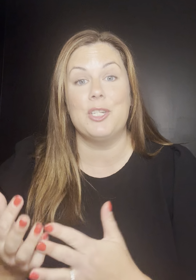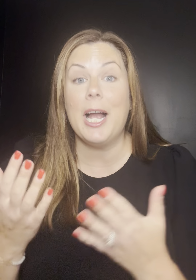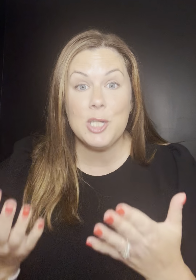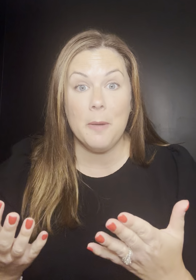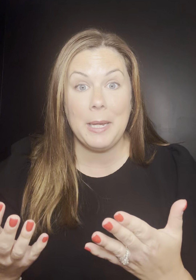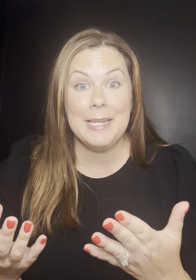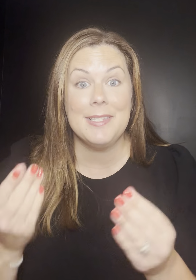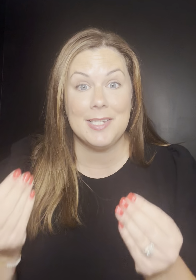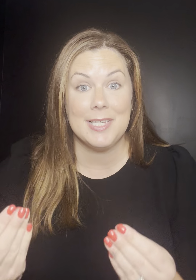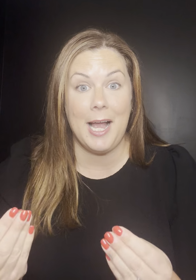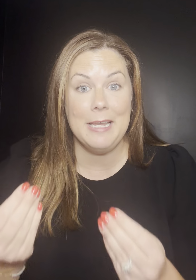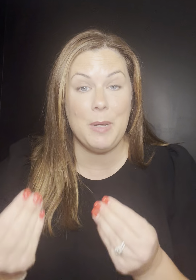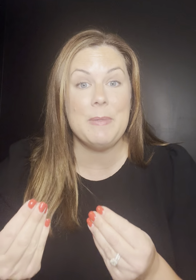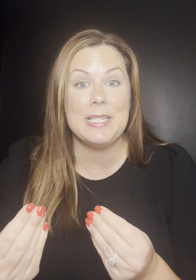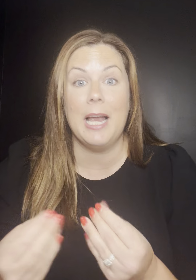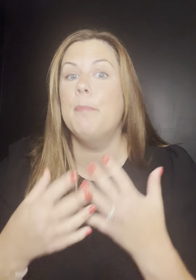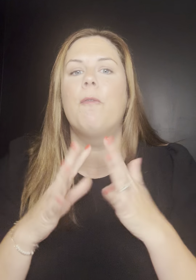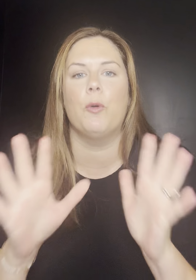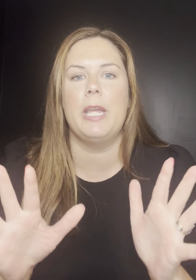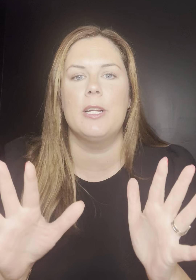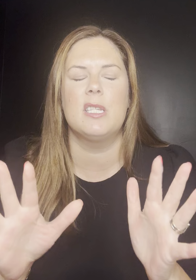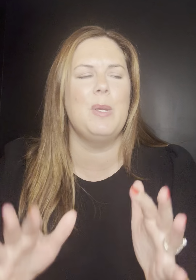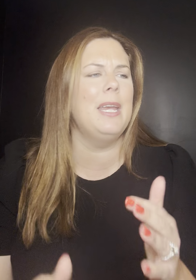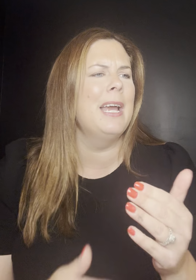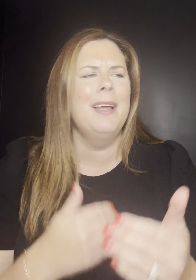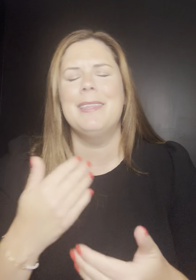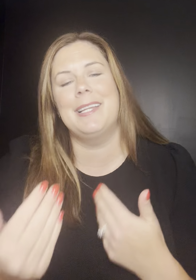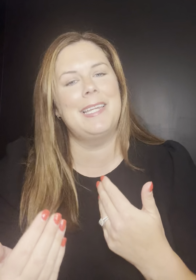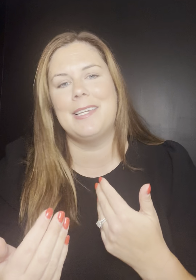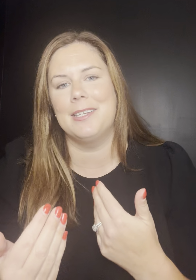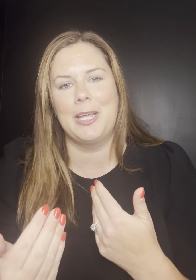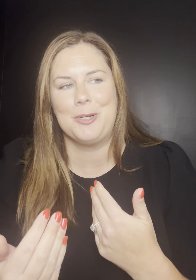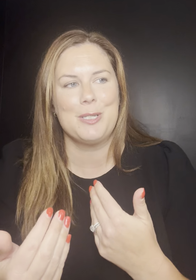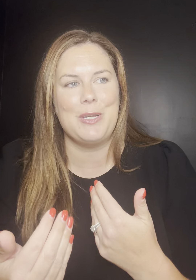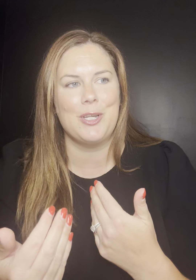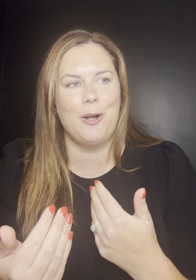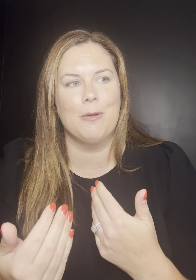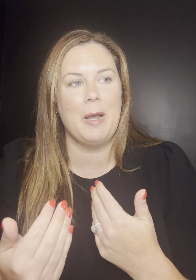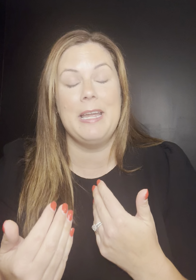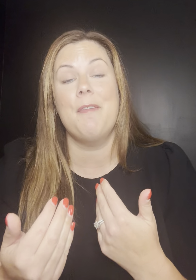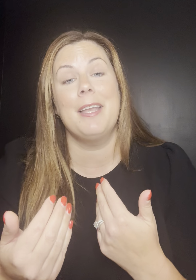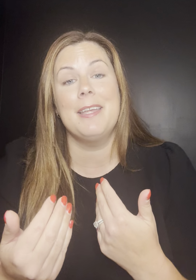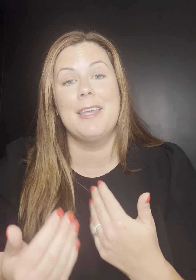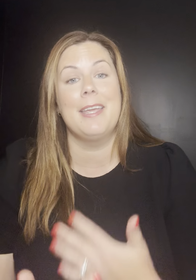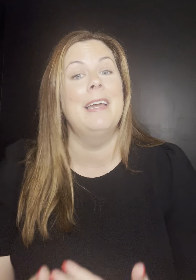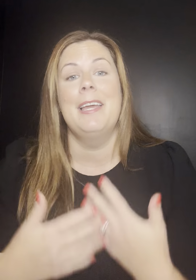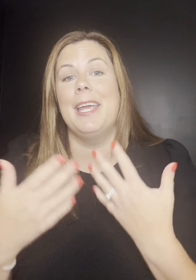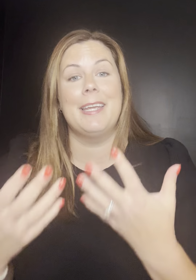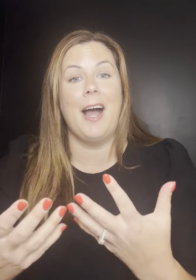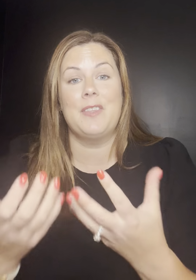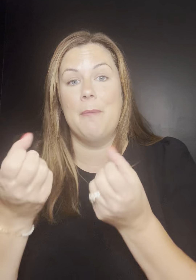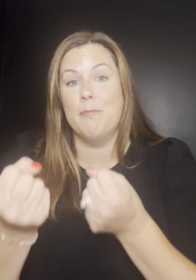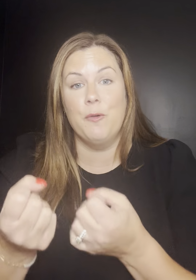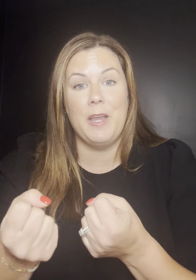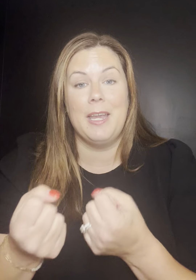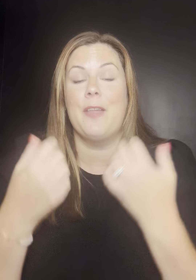I taught my kids to sign, baby sign, before they could speak. That didn't delay their speech at all, right? If anything, it got them moving and their